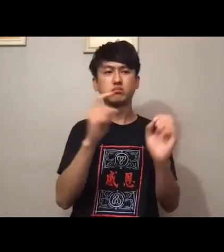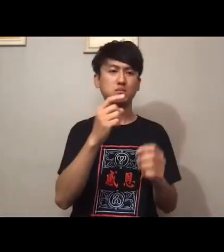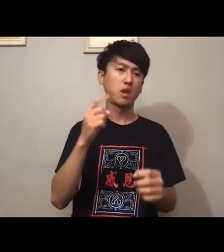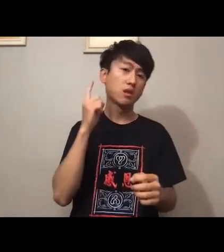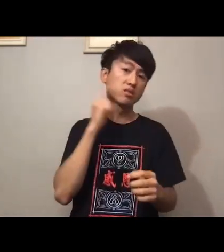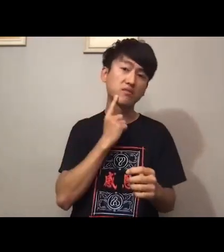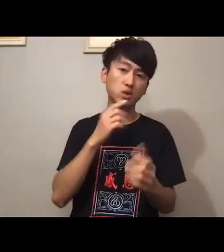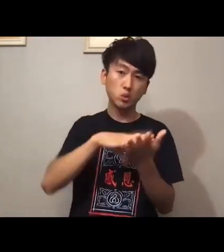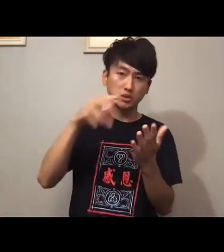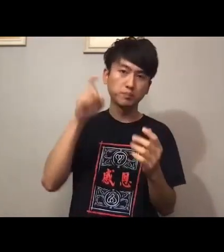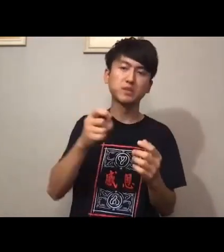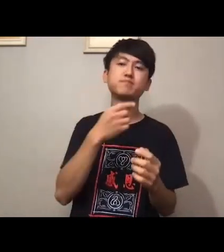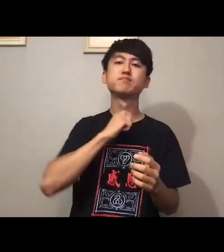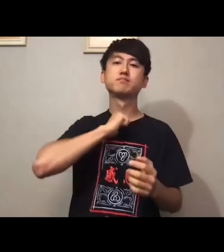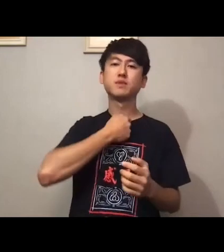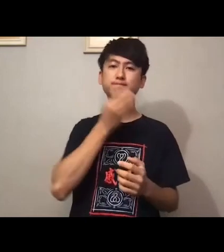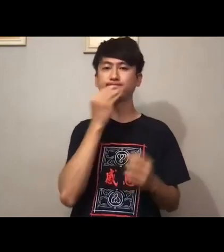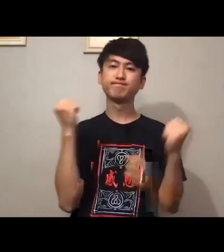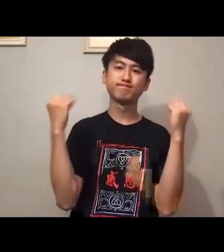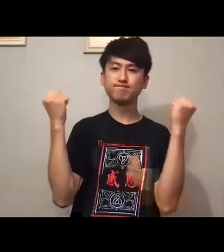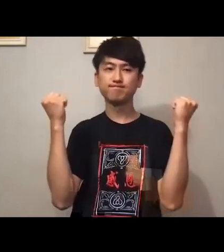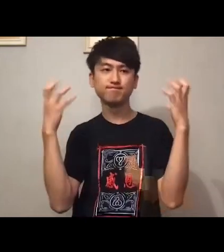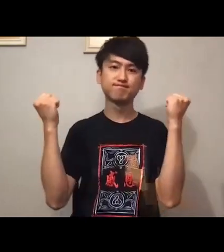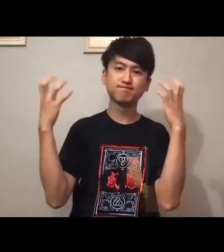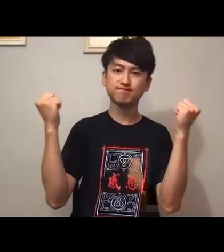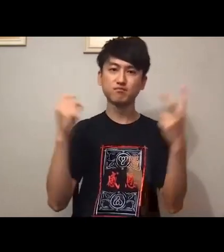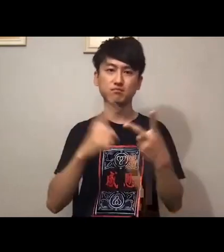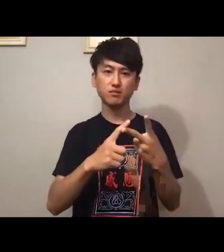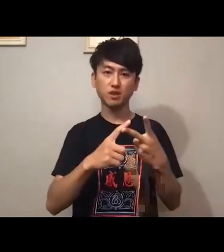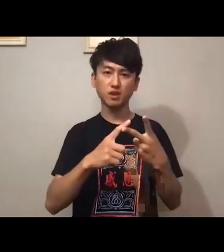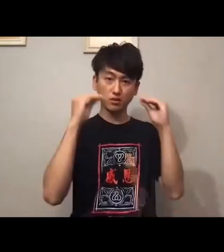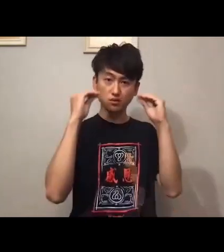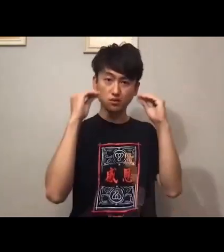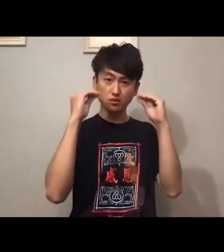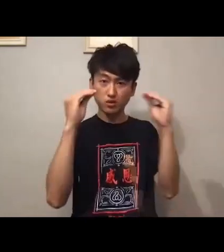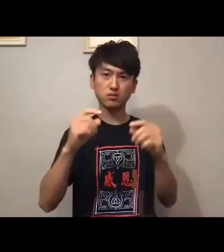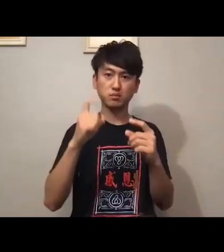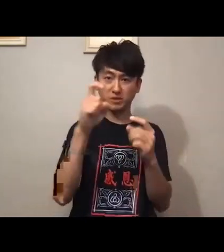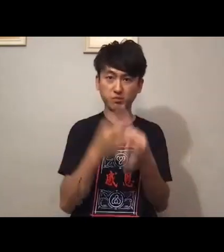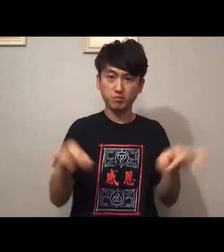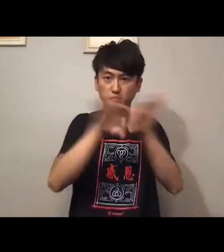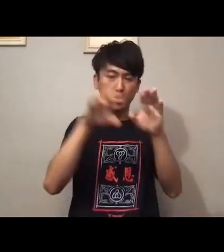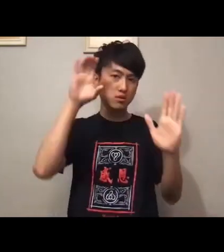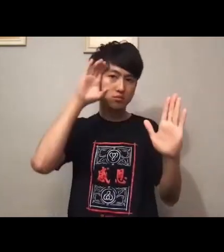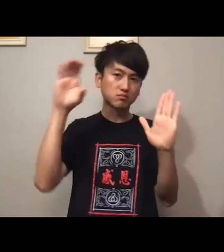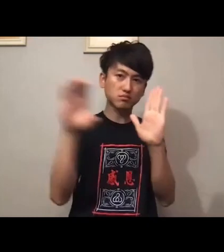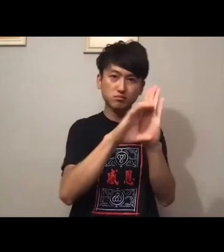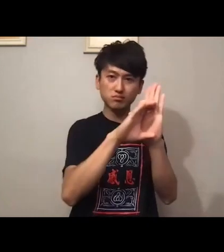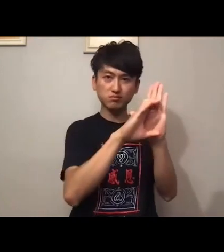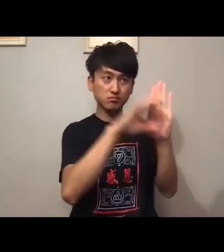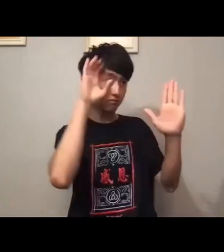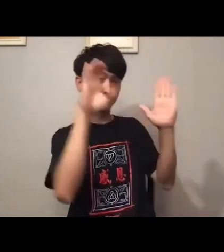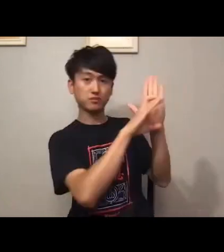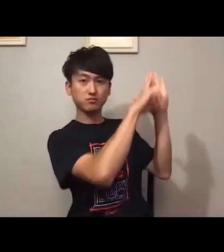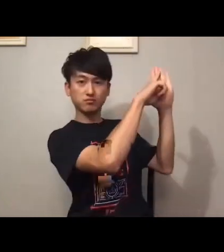And I didn't see anything like I saw in China, where you had to wear a hearing aid and you were forced to try to use speech. I